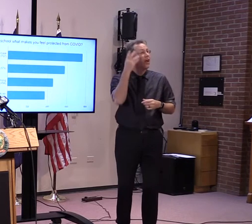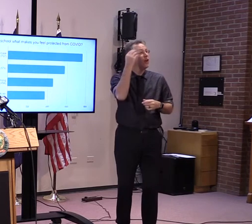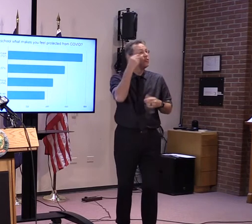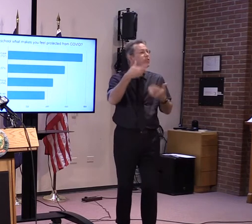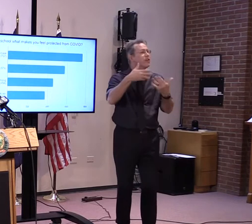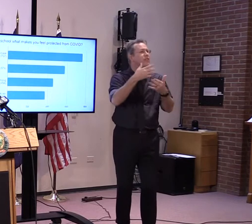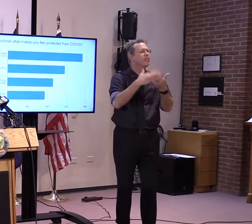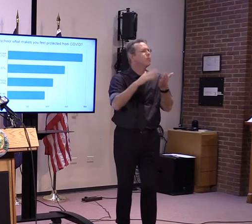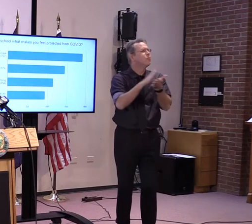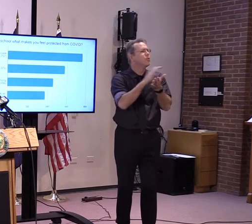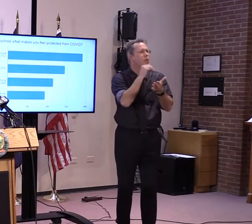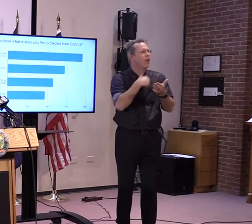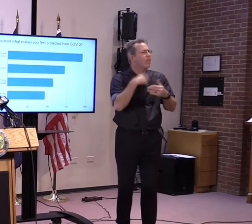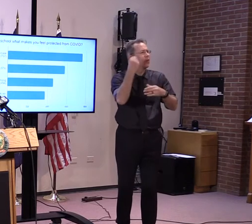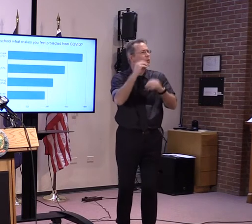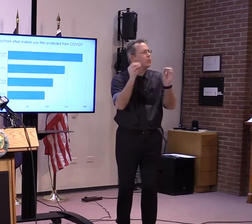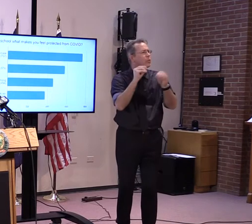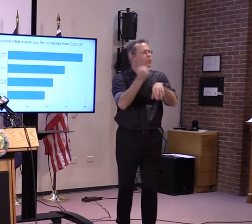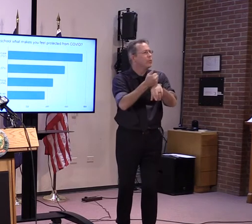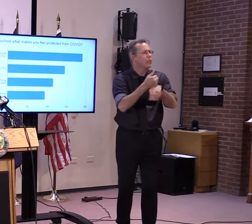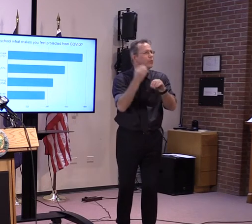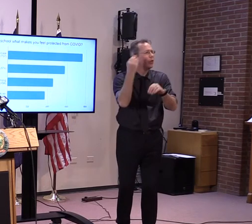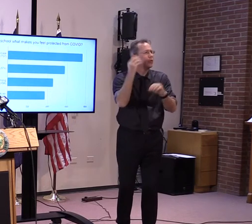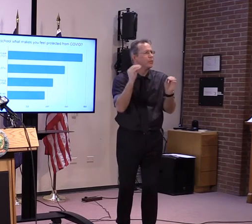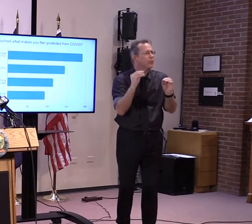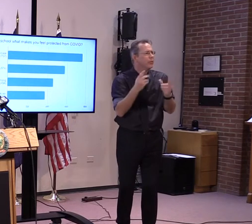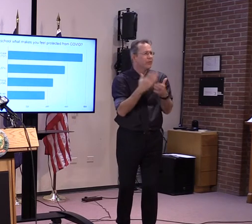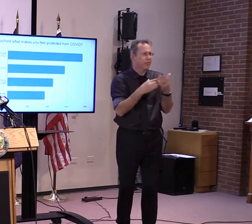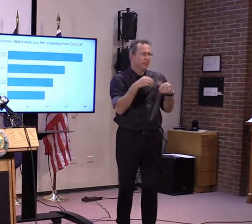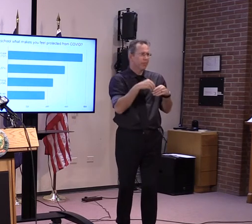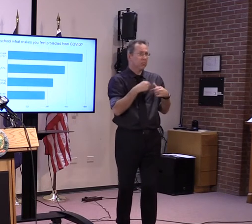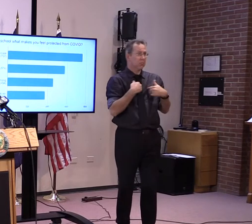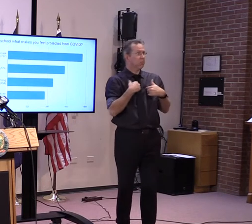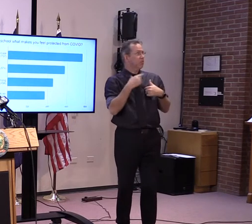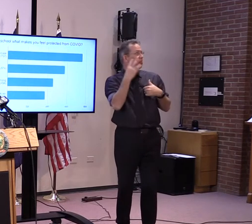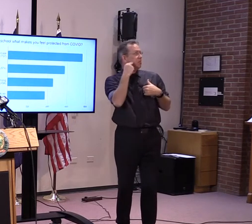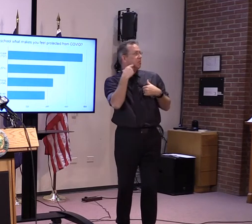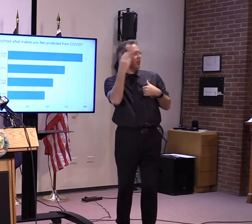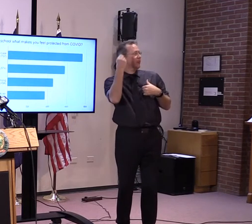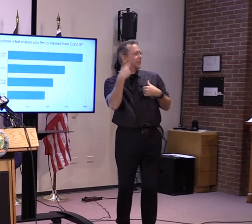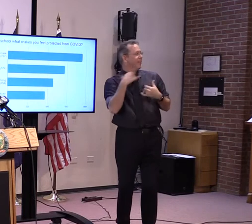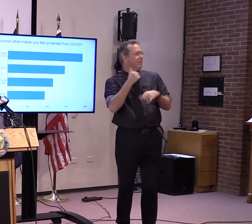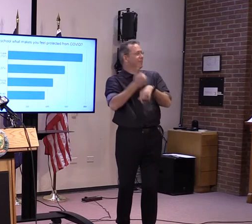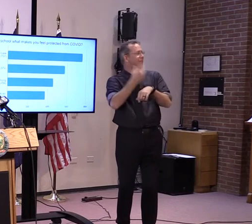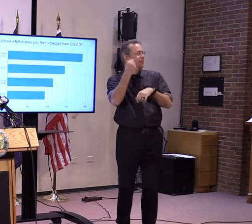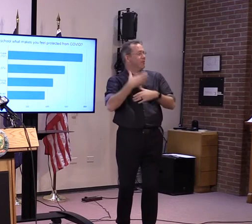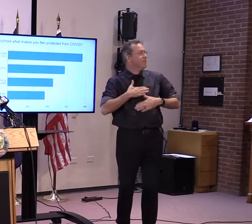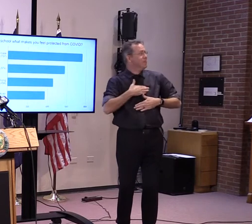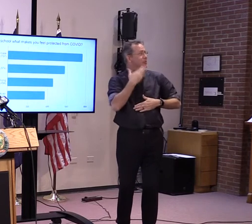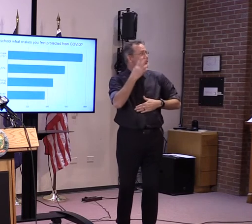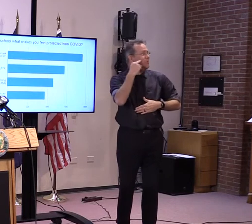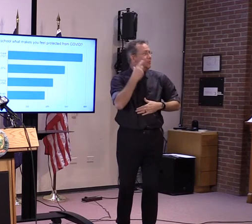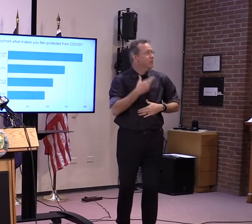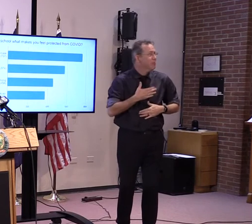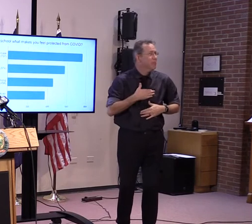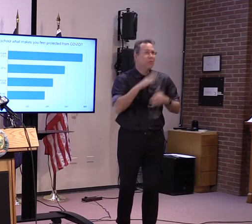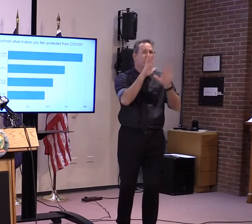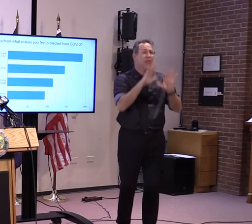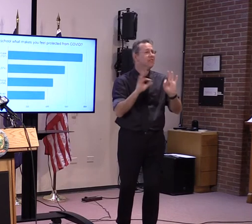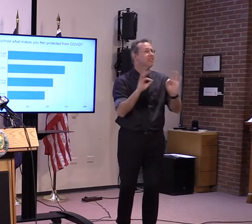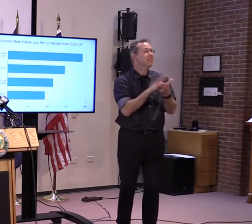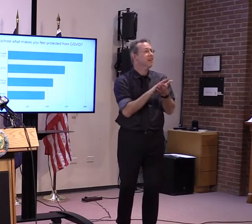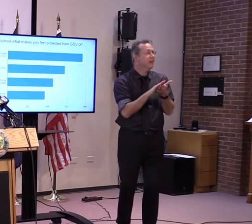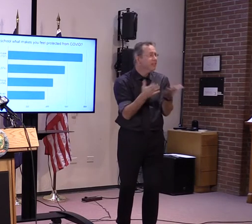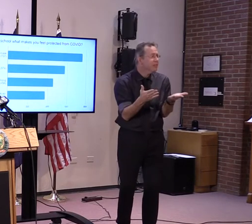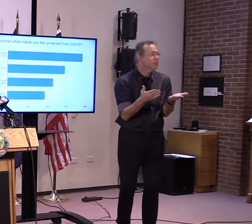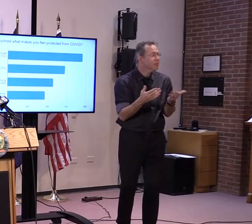schools, but personal experience, my school has been doing pretty good with outdoor classrooms when we can and the weather isn't too cold. And my school has also been